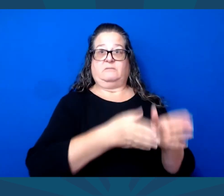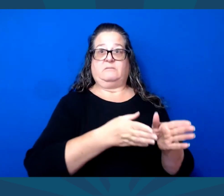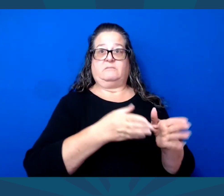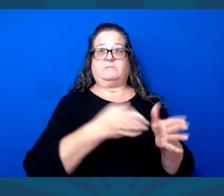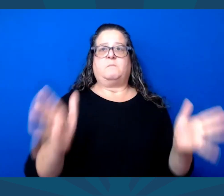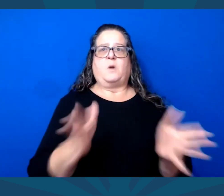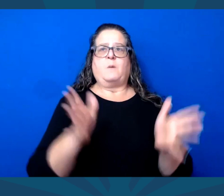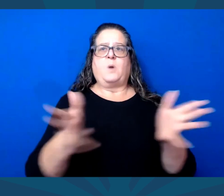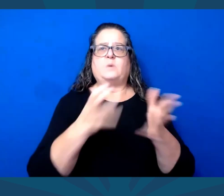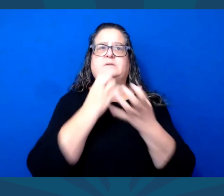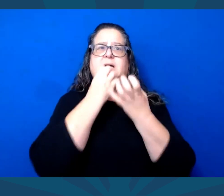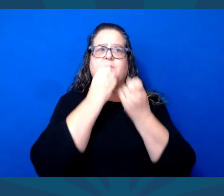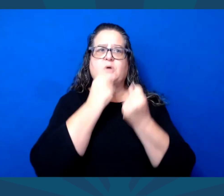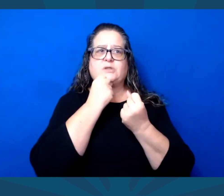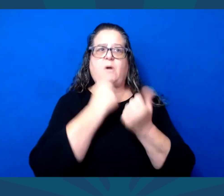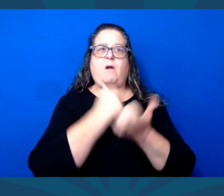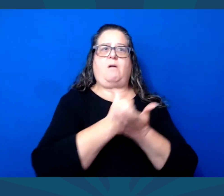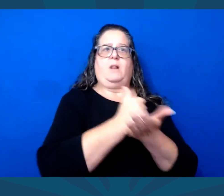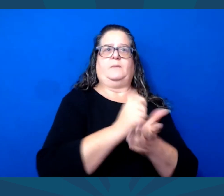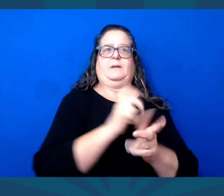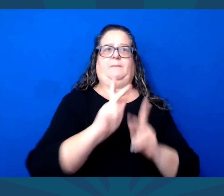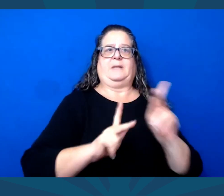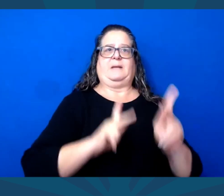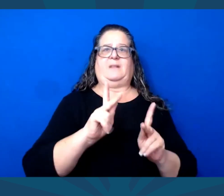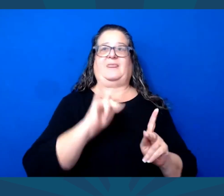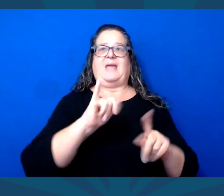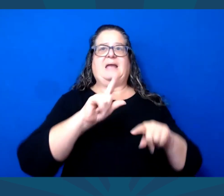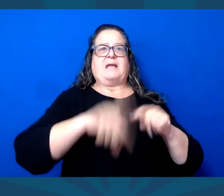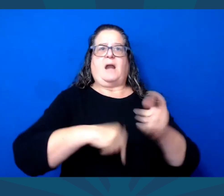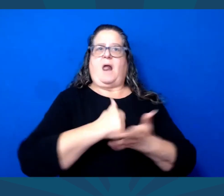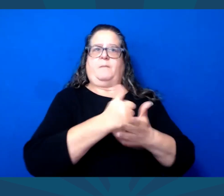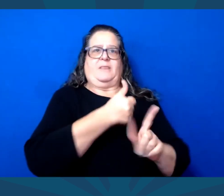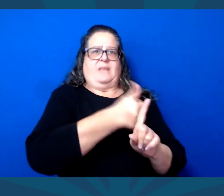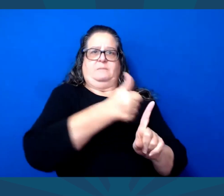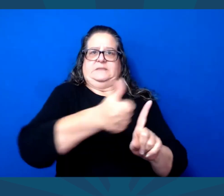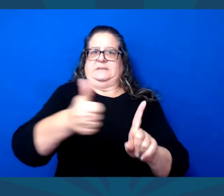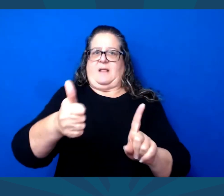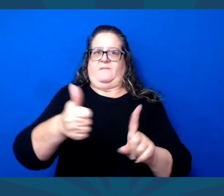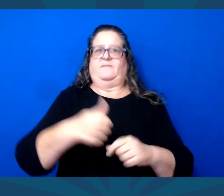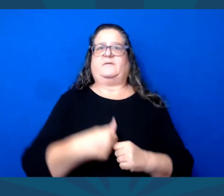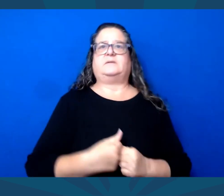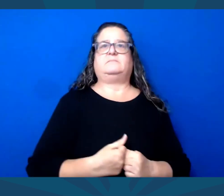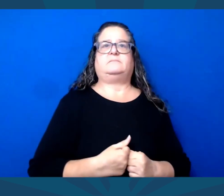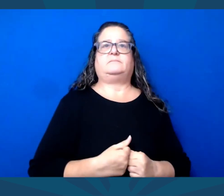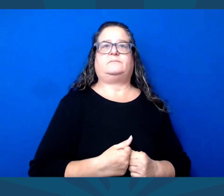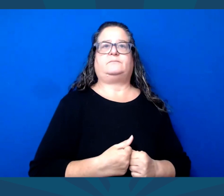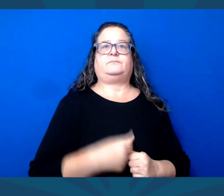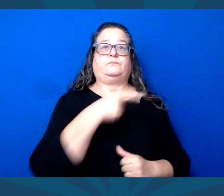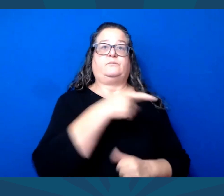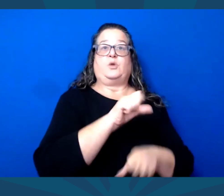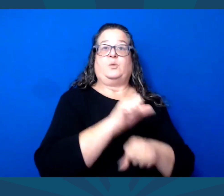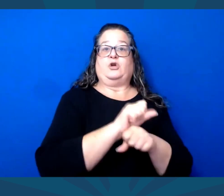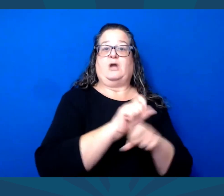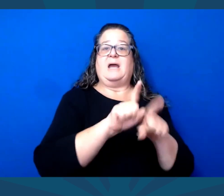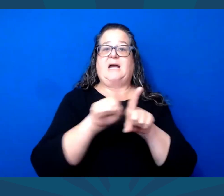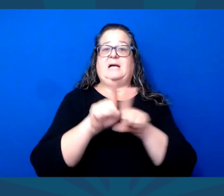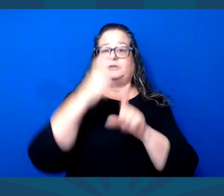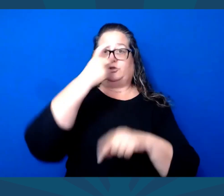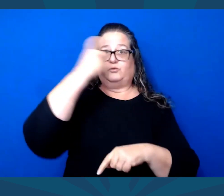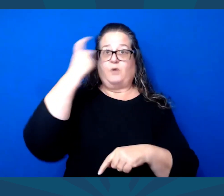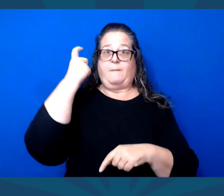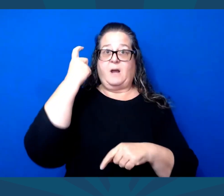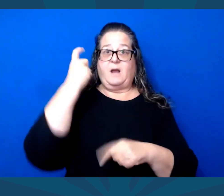community service, Julie came to understand how government can impact everyone's quality of life. She